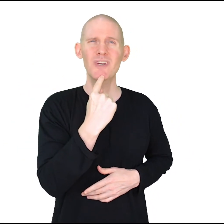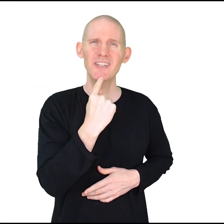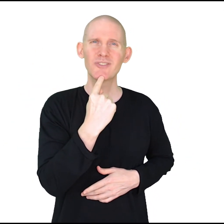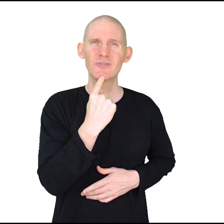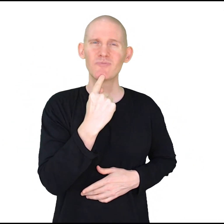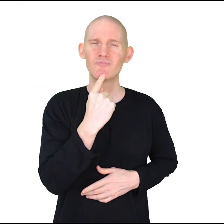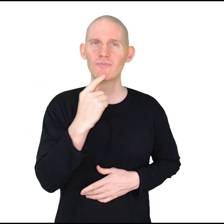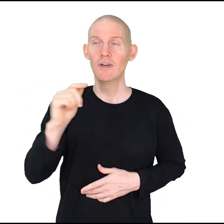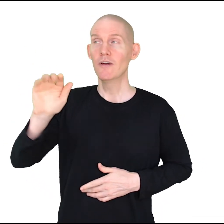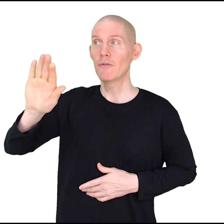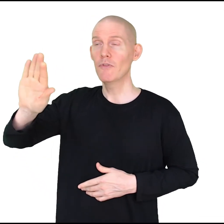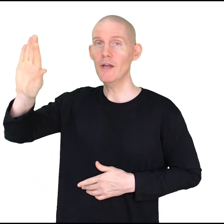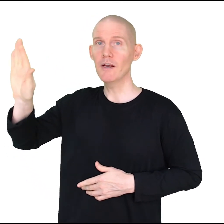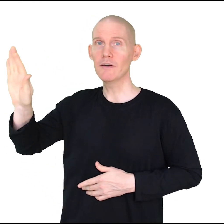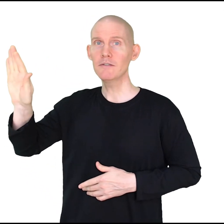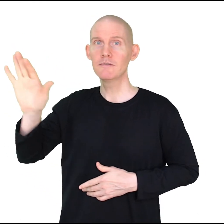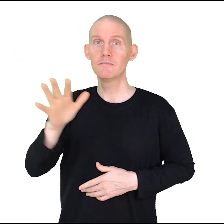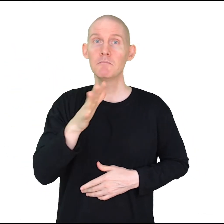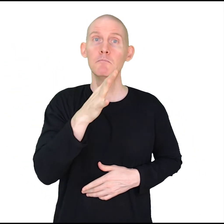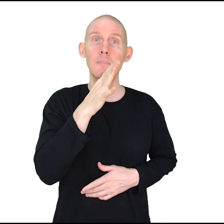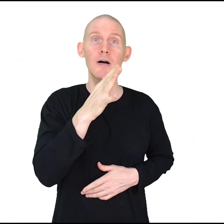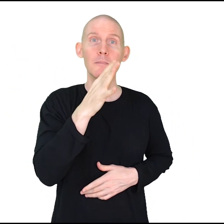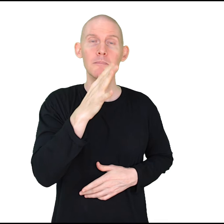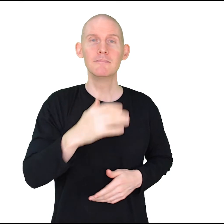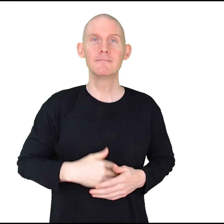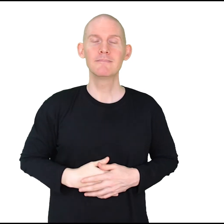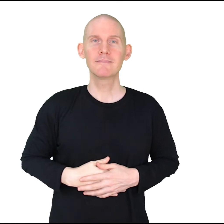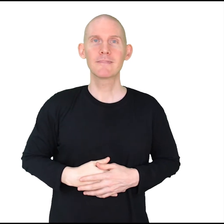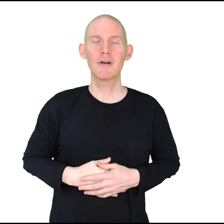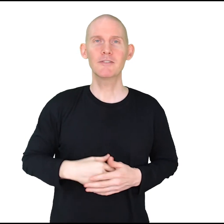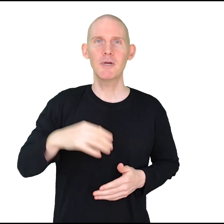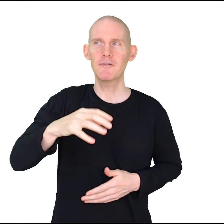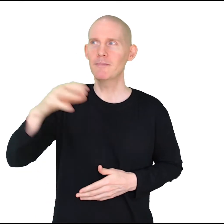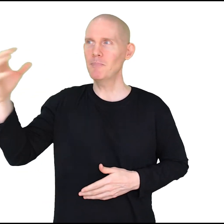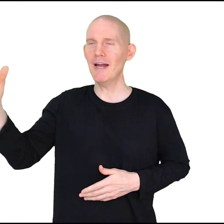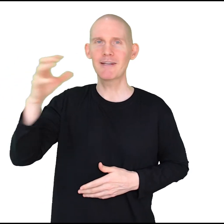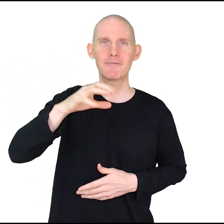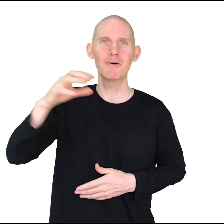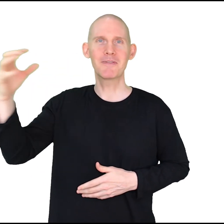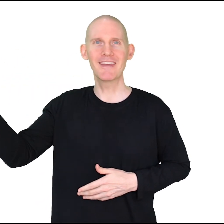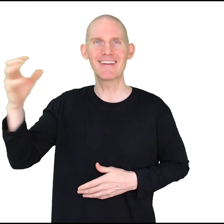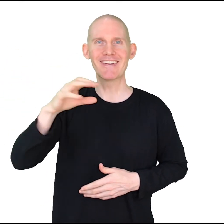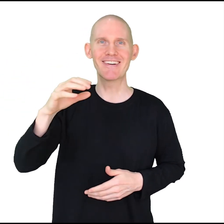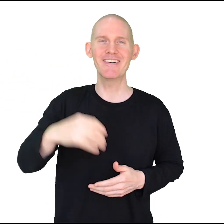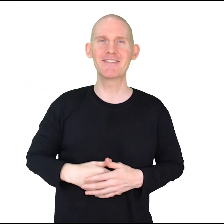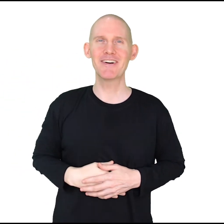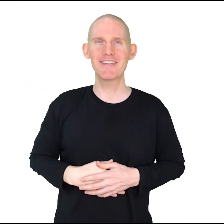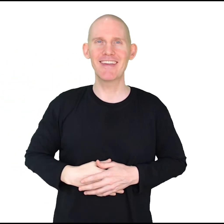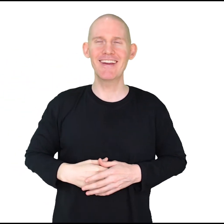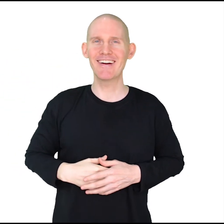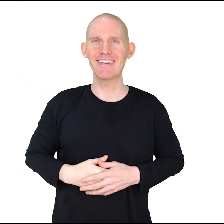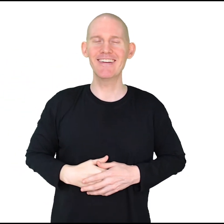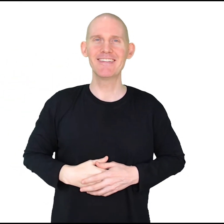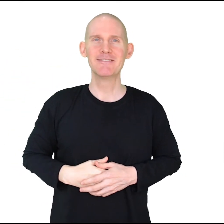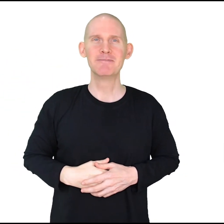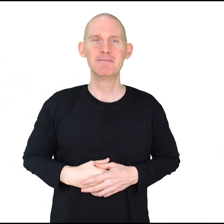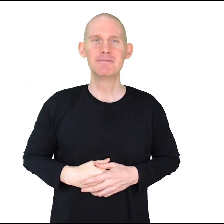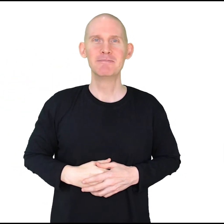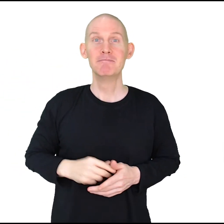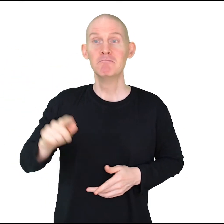miss their mom. All right. So we have a back and forth thing here going wherever they are, right?